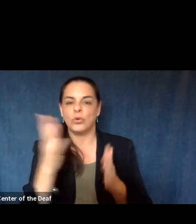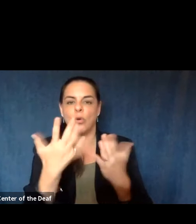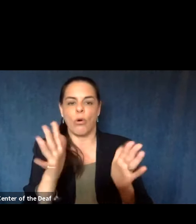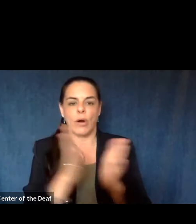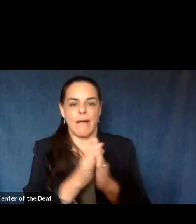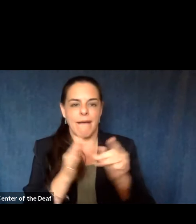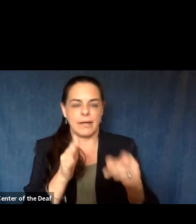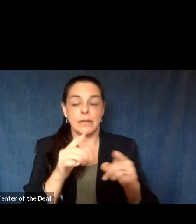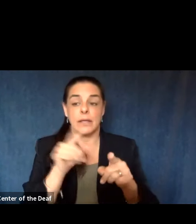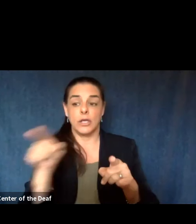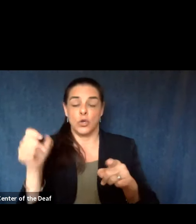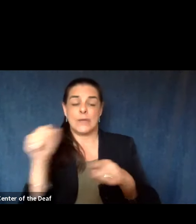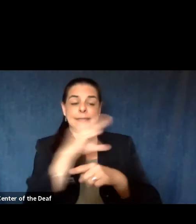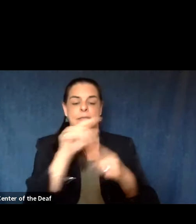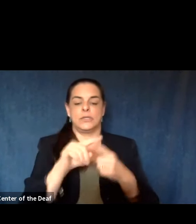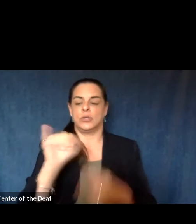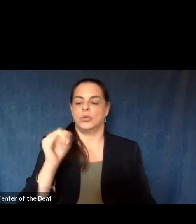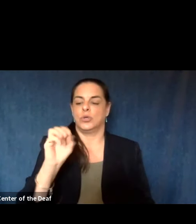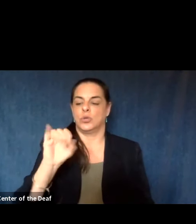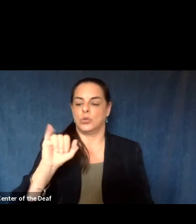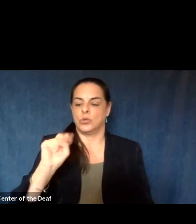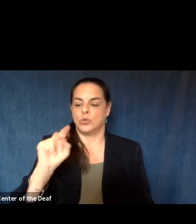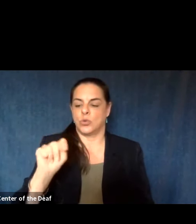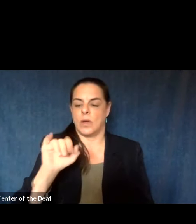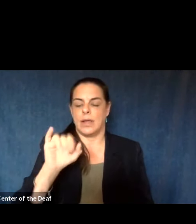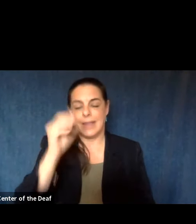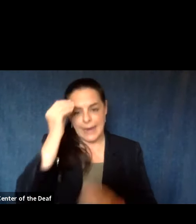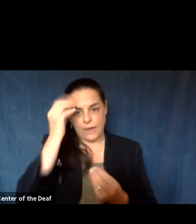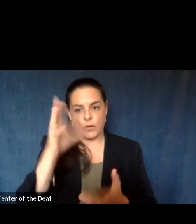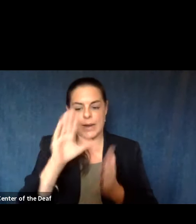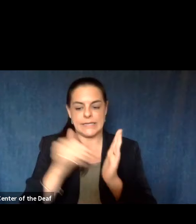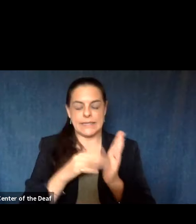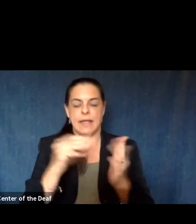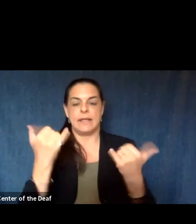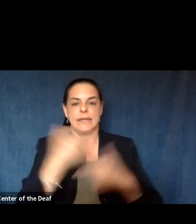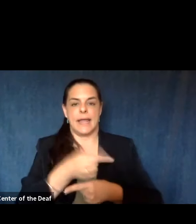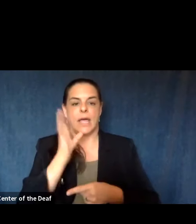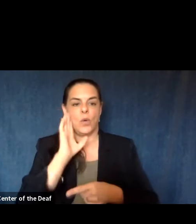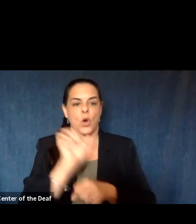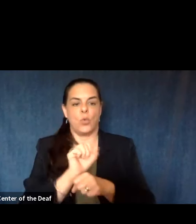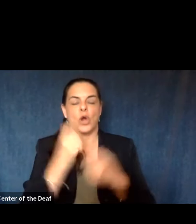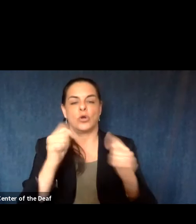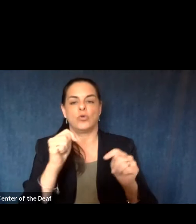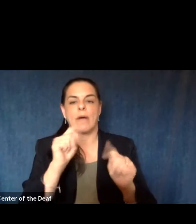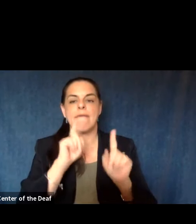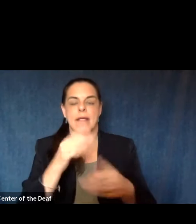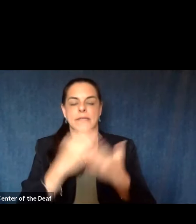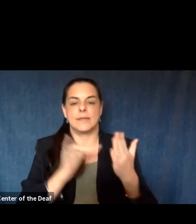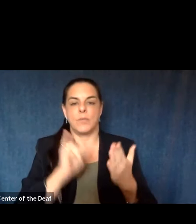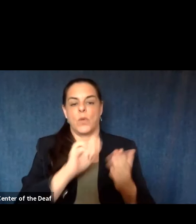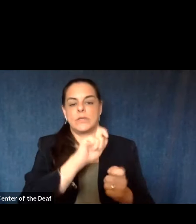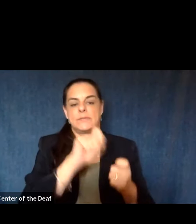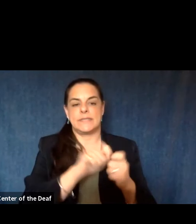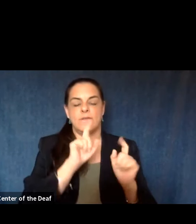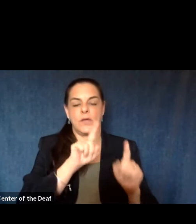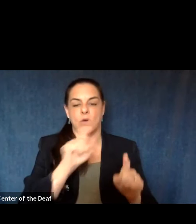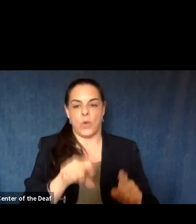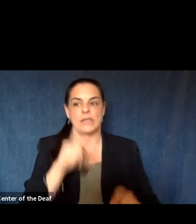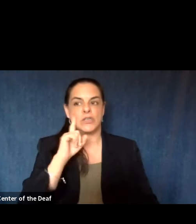those to the Joint Information Center, and we'll work today on getting some of those specific questions answered for you.